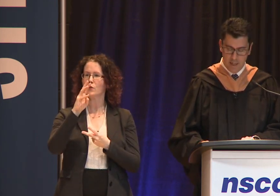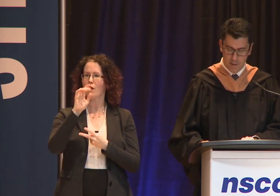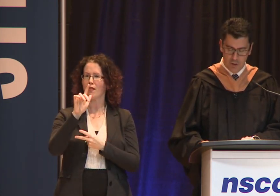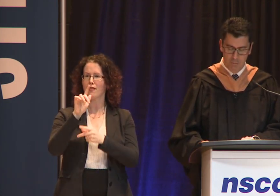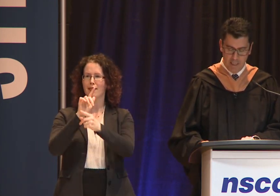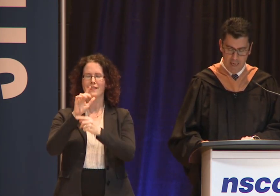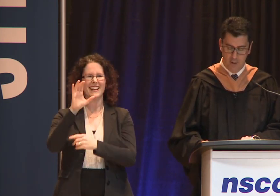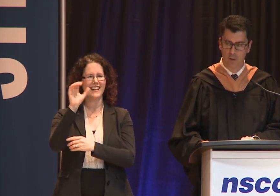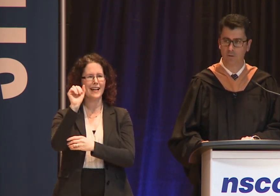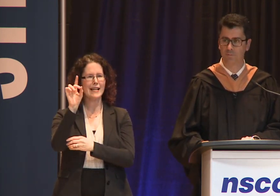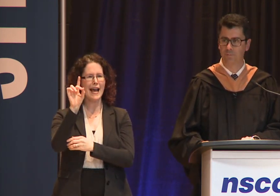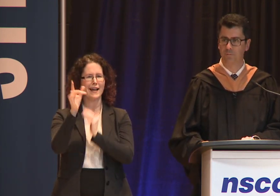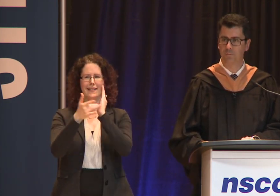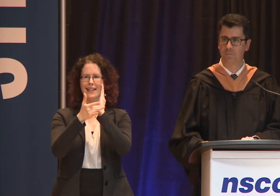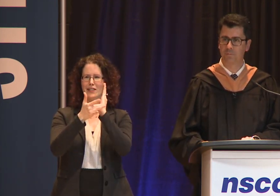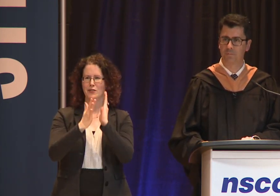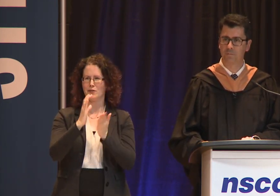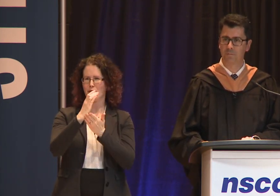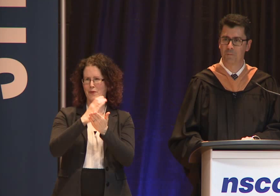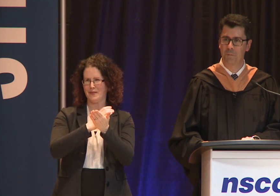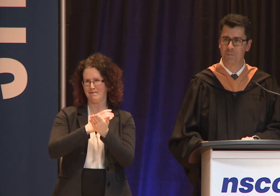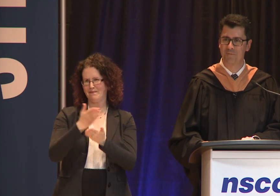CAD Technician Mechanical.